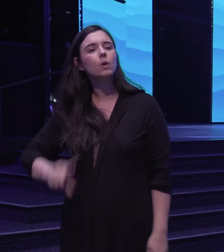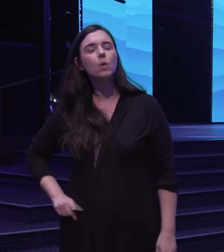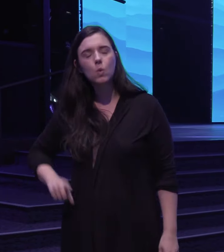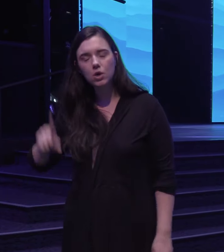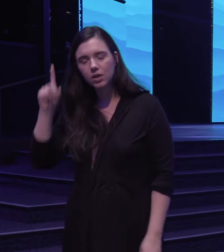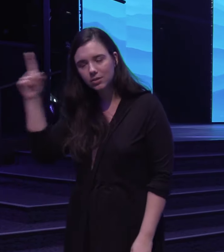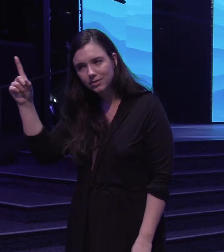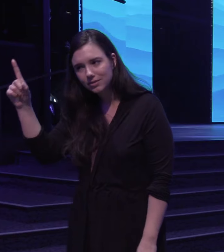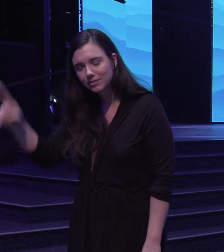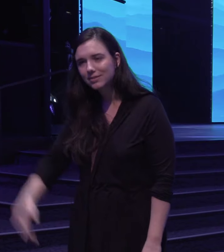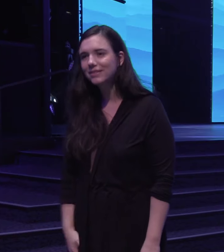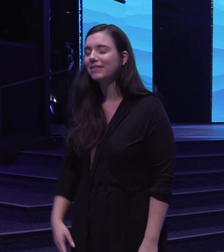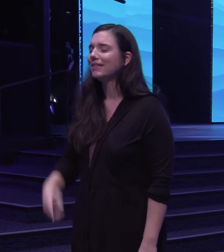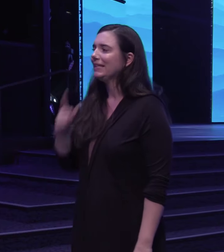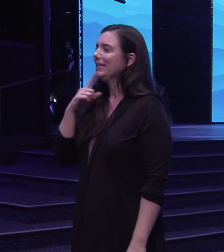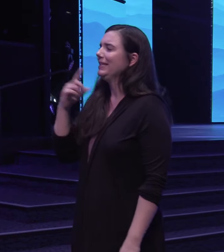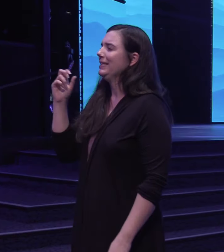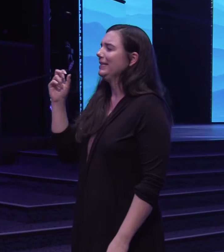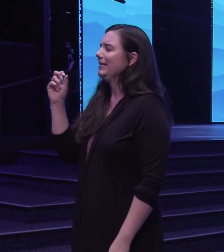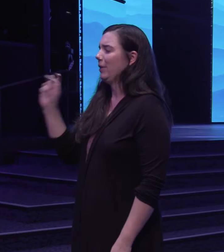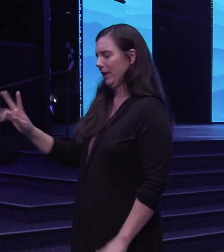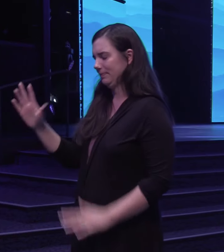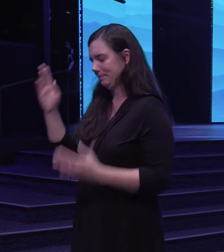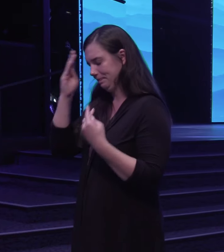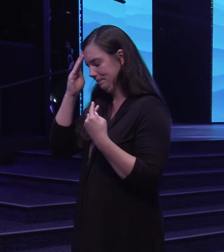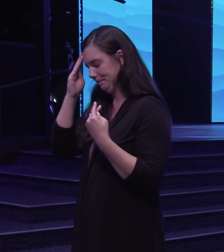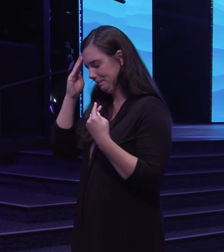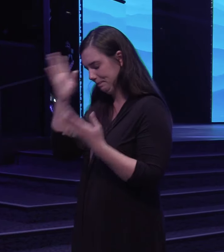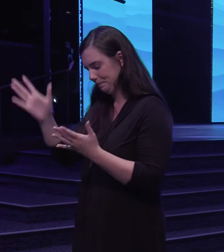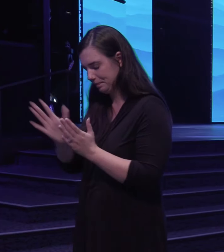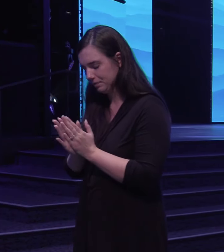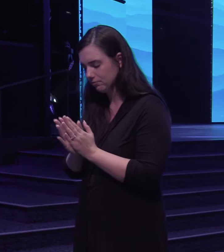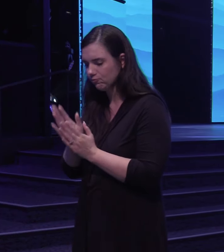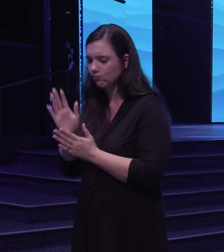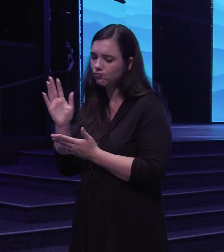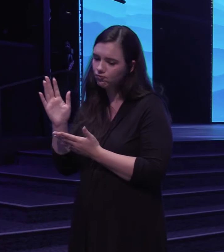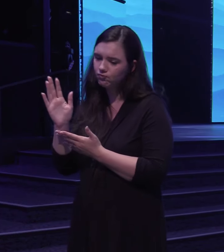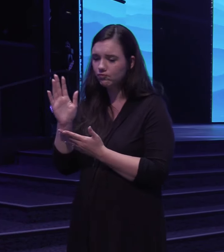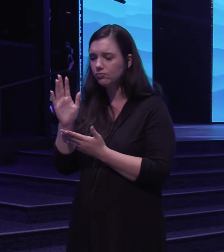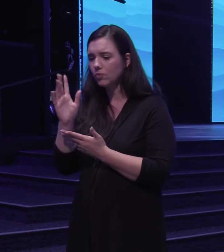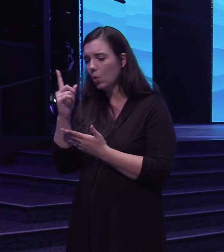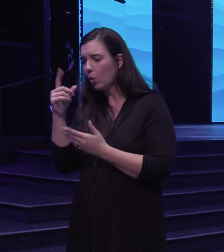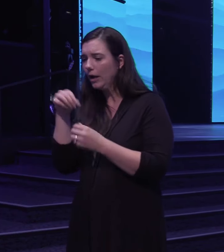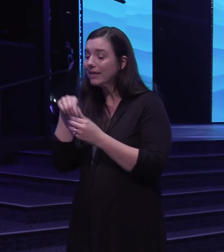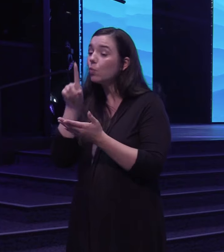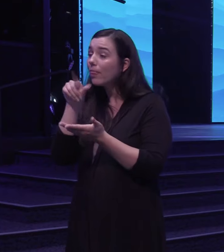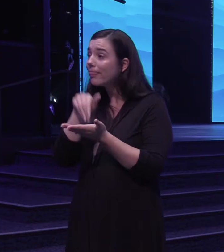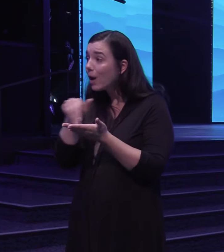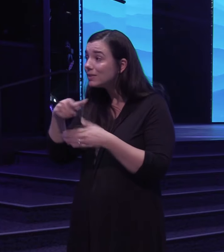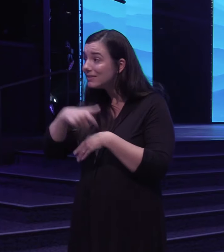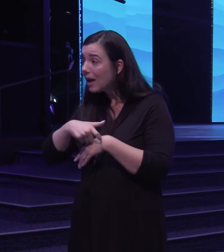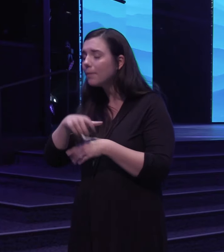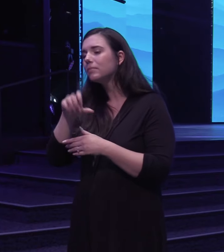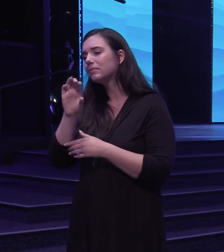Lord. And I said, okay, I'll tell you what. About 1 in 1,000 times the scans are wrong,